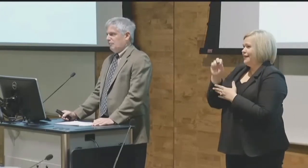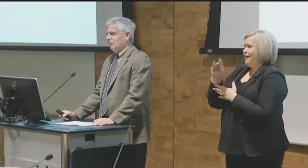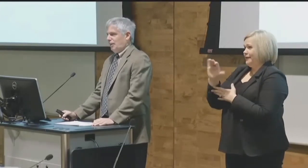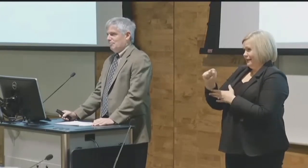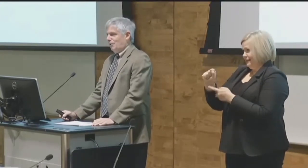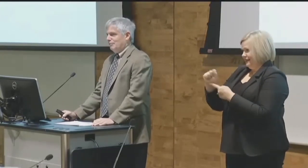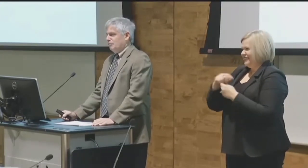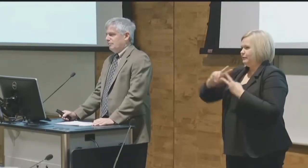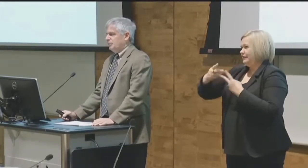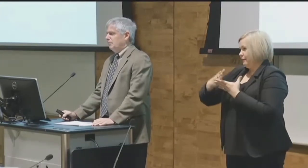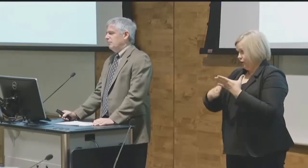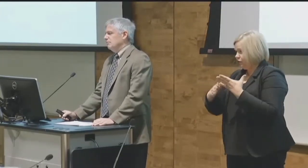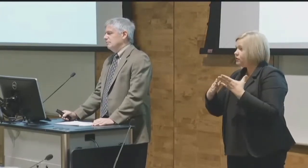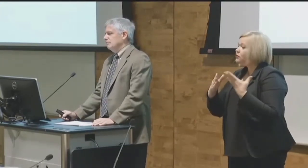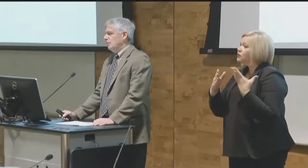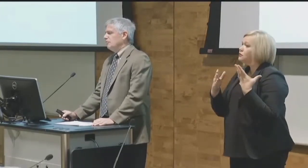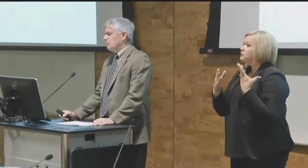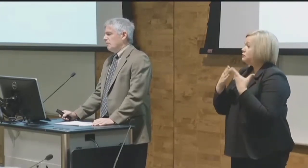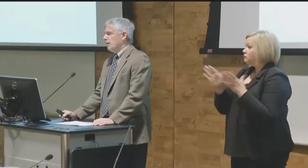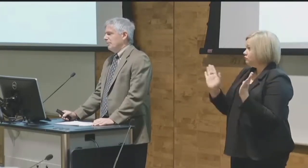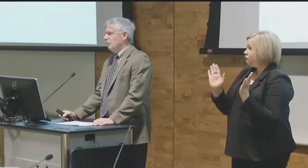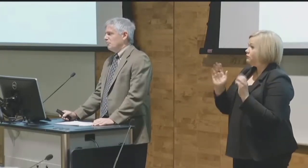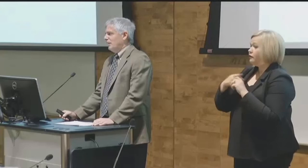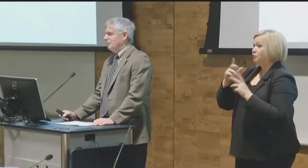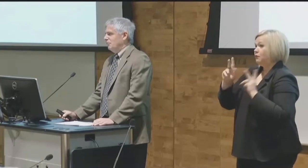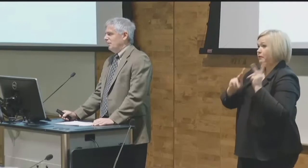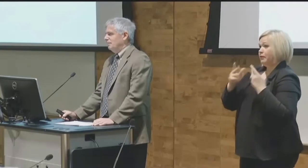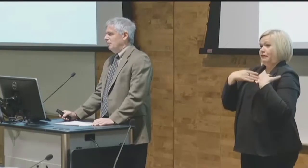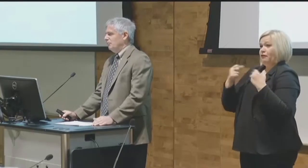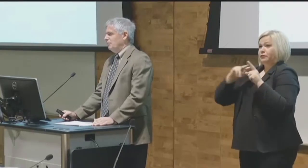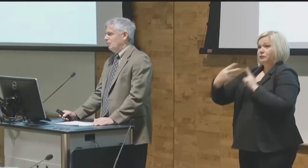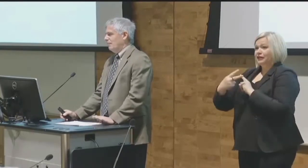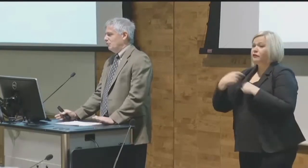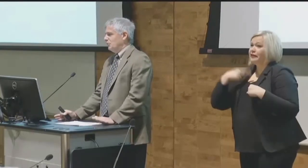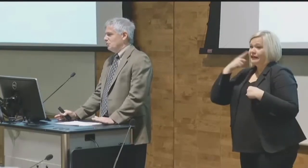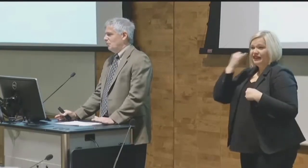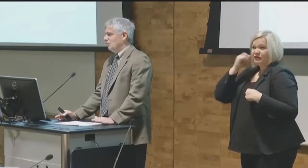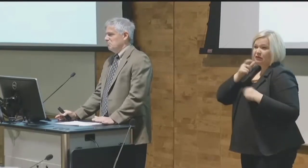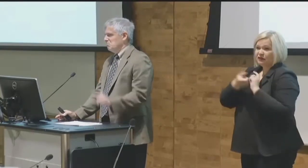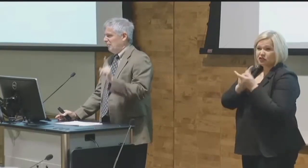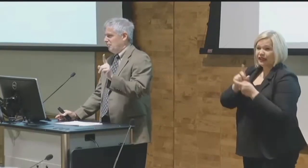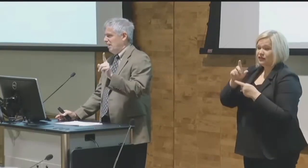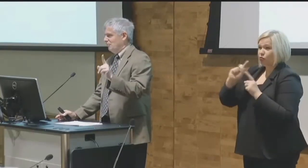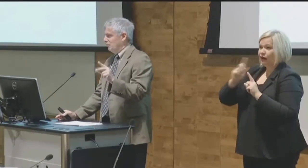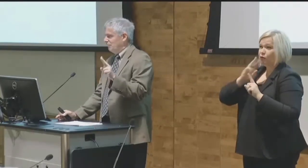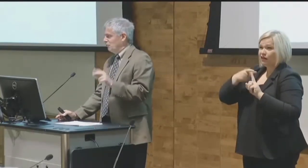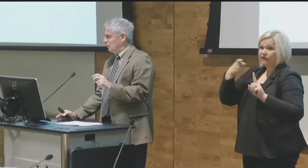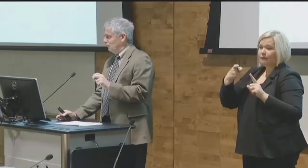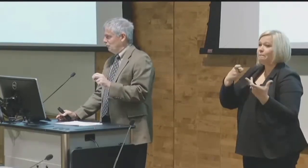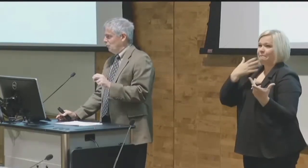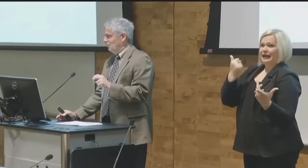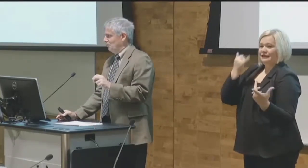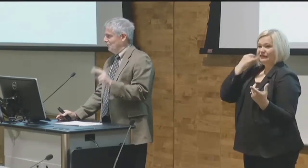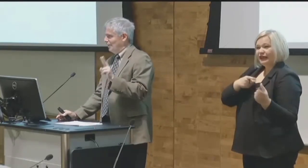because that was the second part. We generally from a public health perspective, we said, you know, if we don't have to switch source, that's the best. If we have to